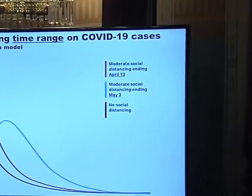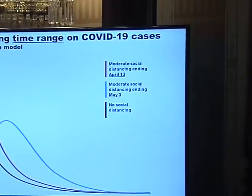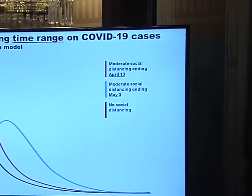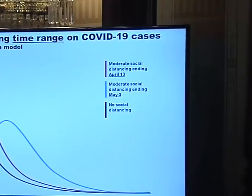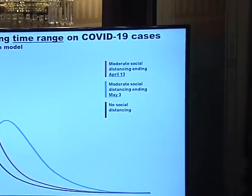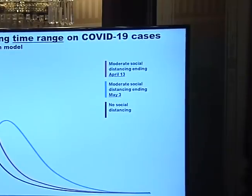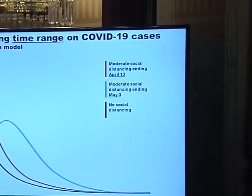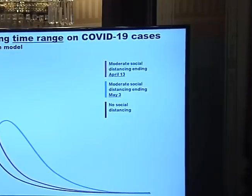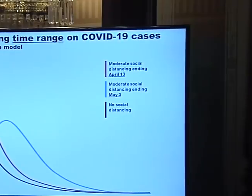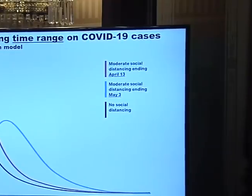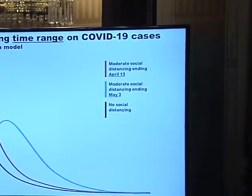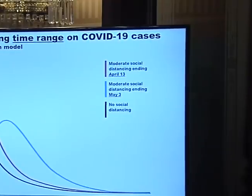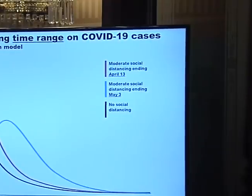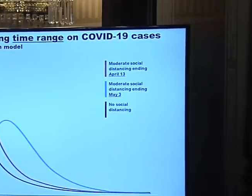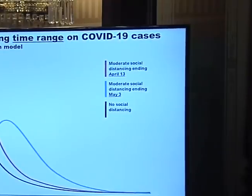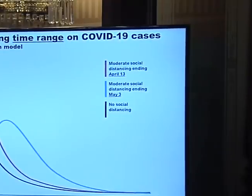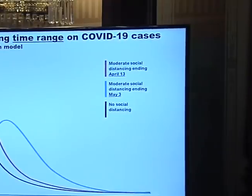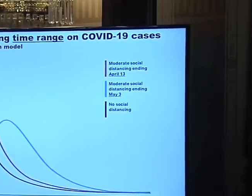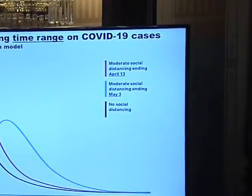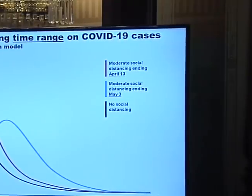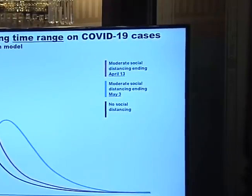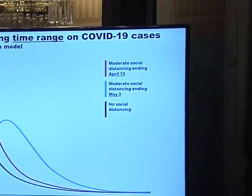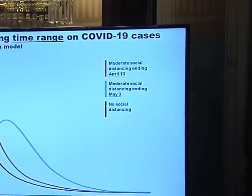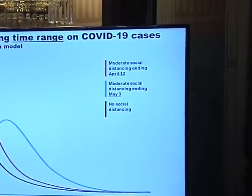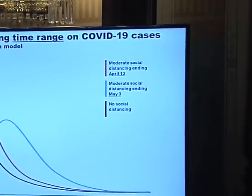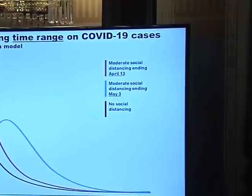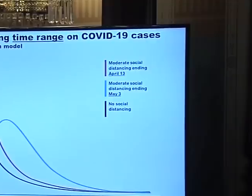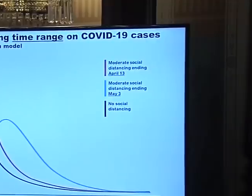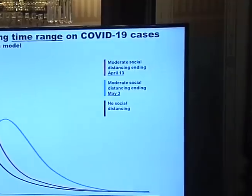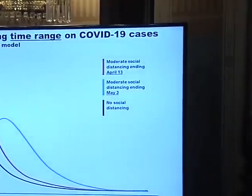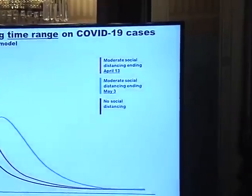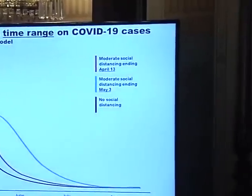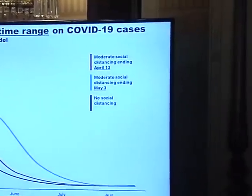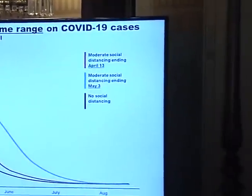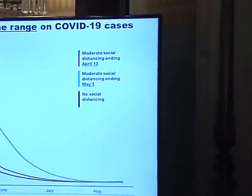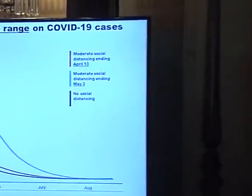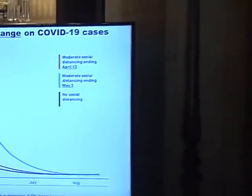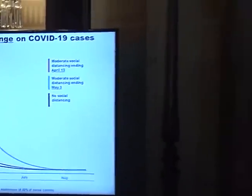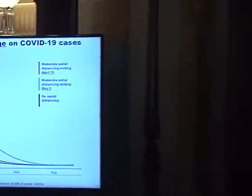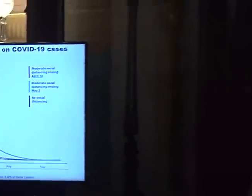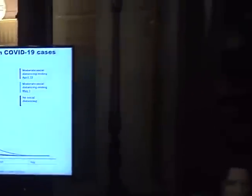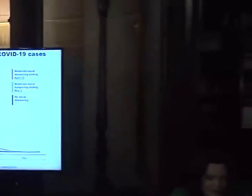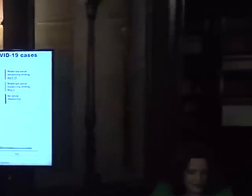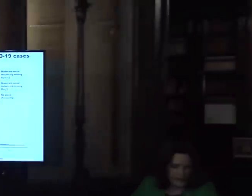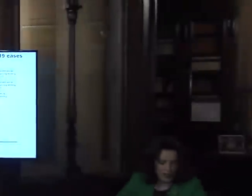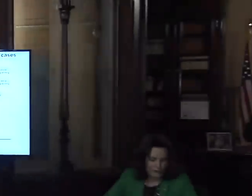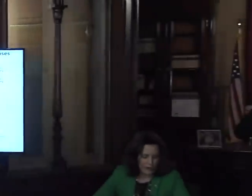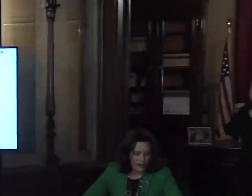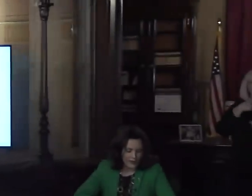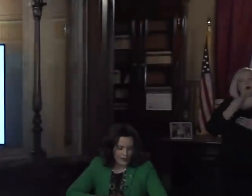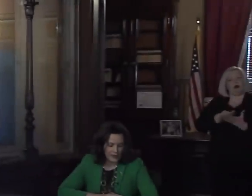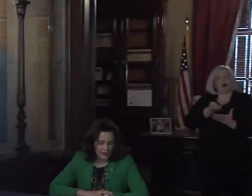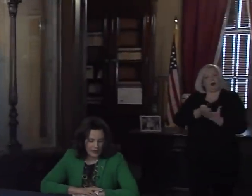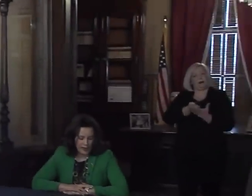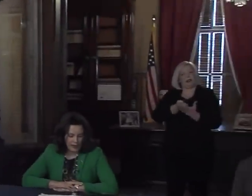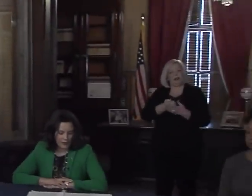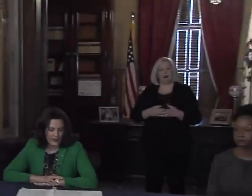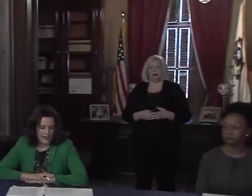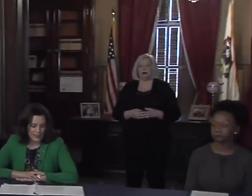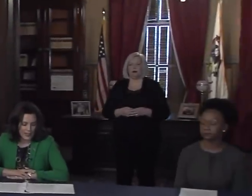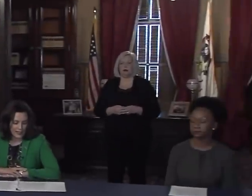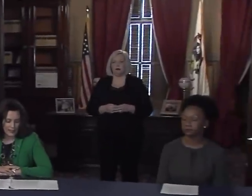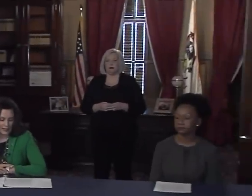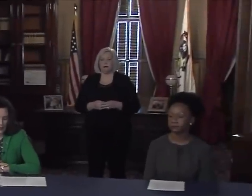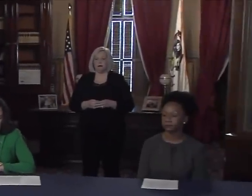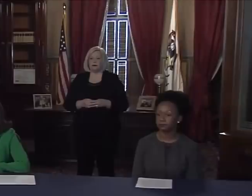get back on our feet sooner, which will be better for our economy in the long run. So this has been a hard month. We've